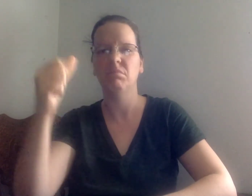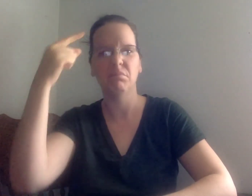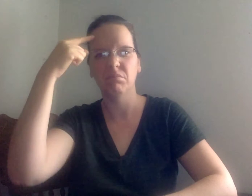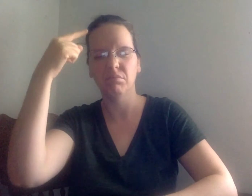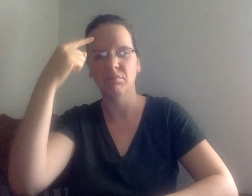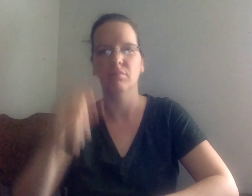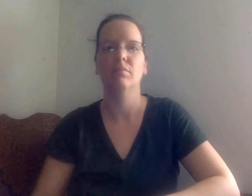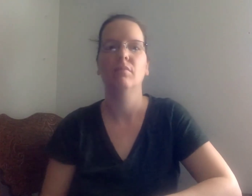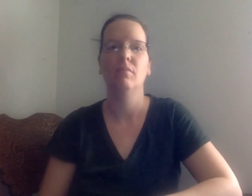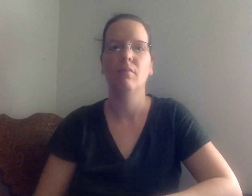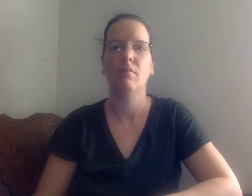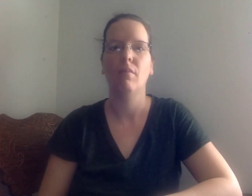carelessly, not thinking.